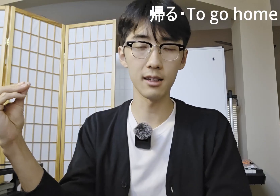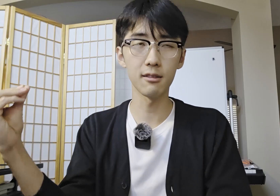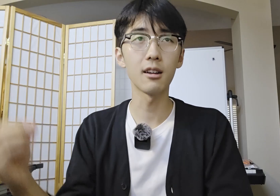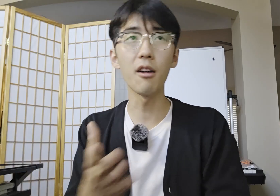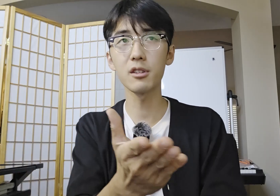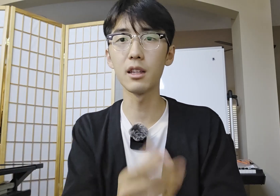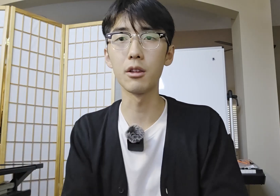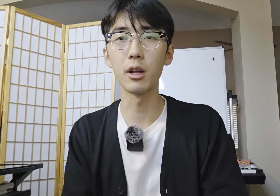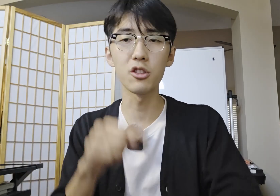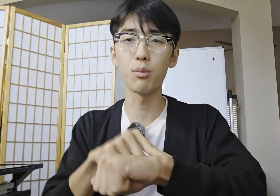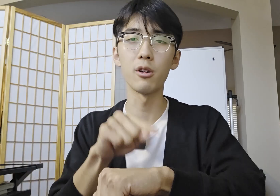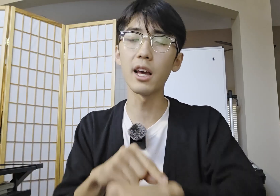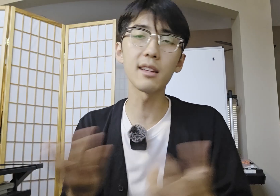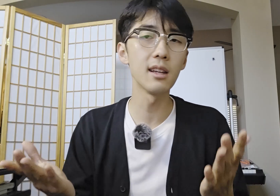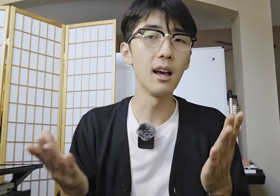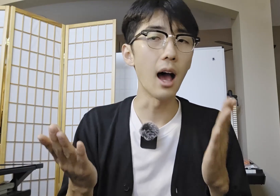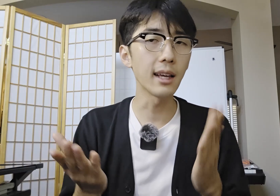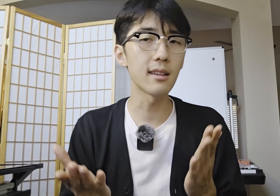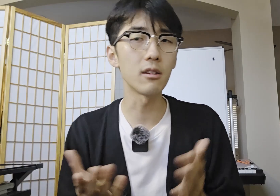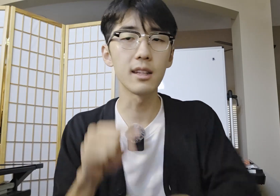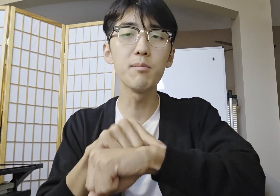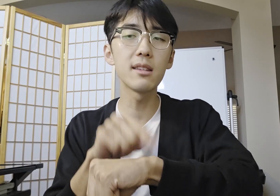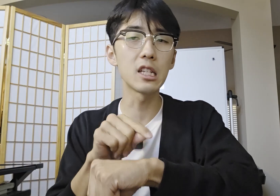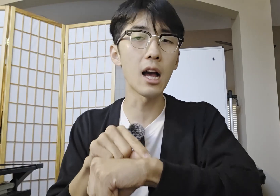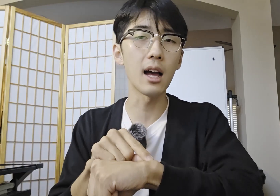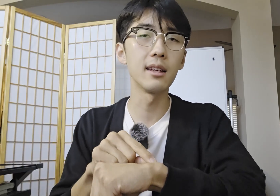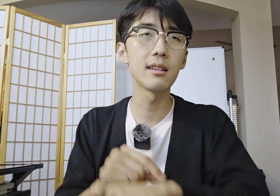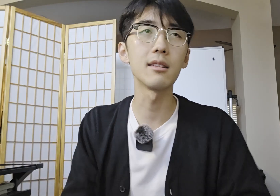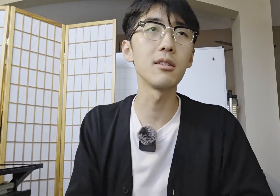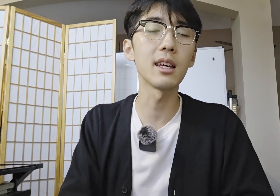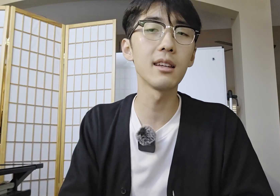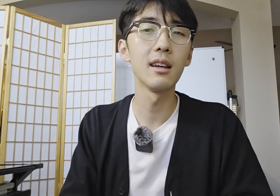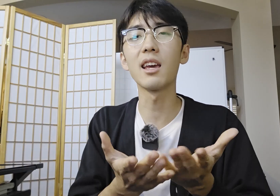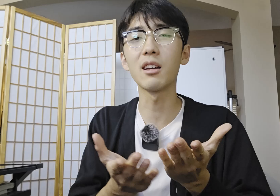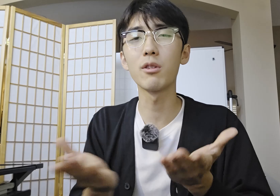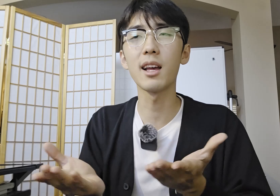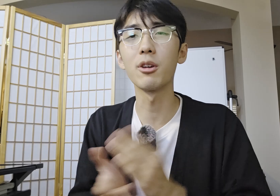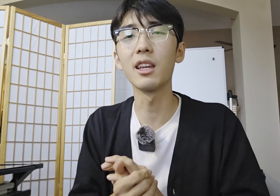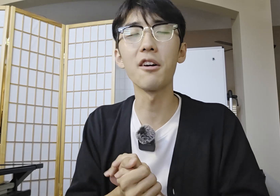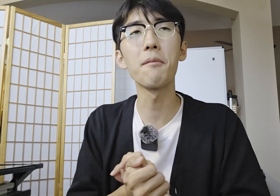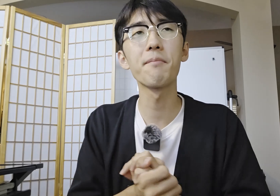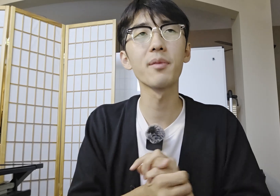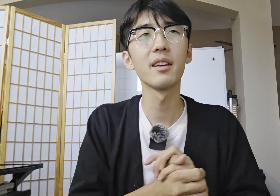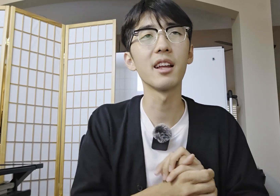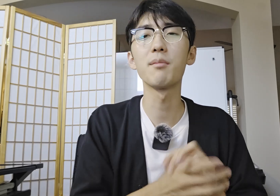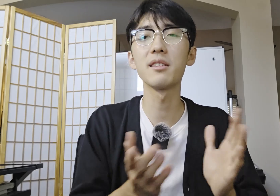kaeru. Obviously, he didn't do that. He just pointed. And I guess that also this means jikan. So it's like saying like, what time are you getting home? That's my